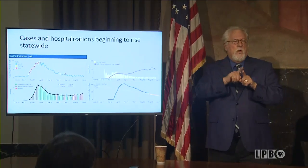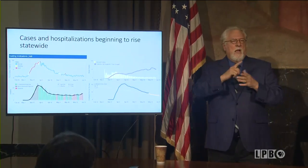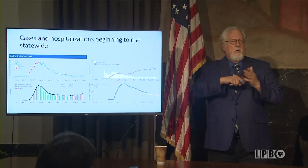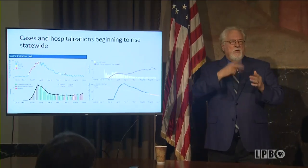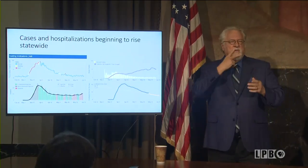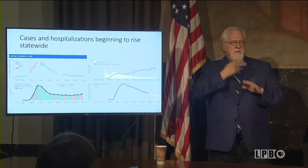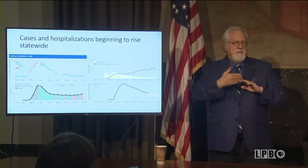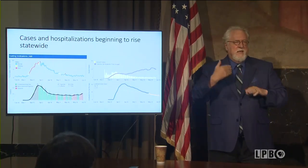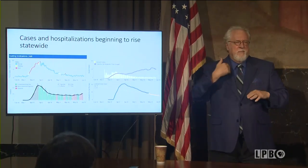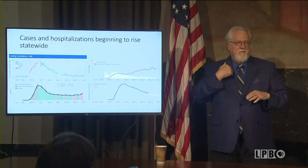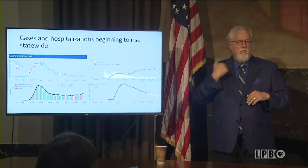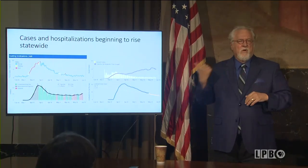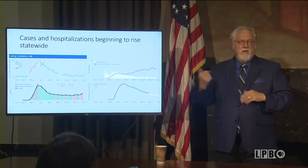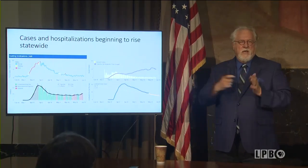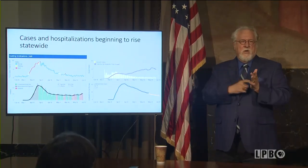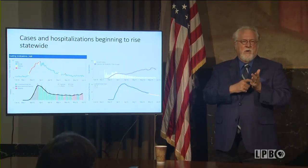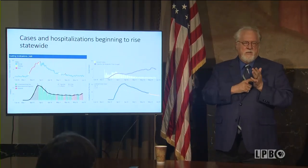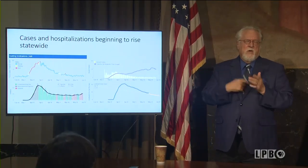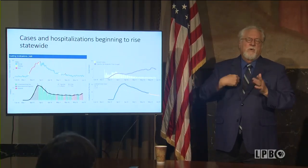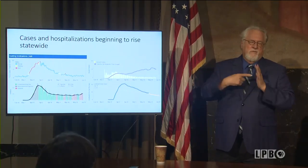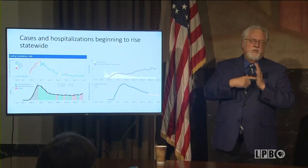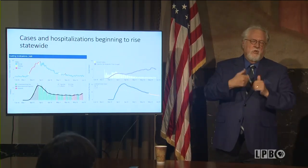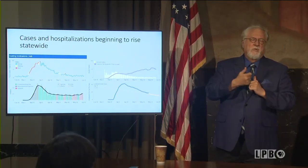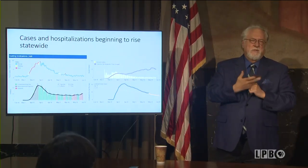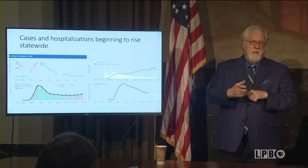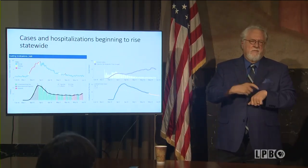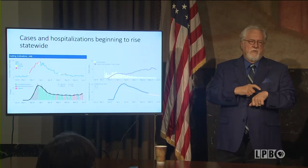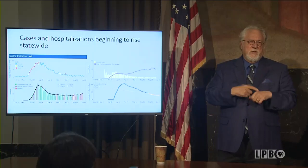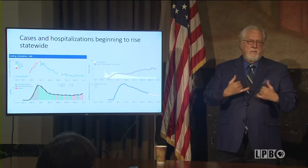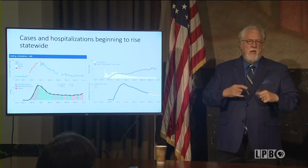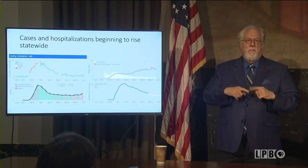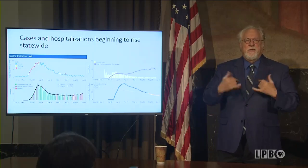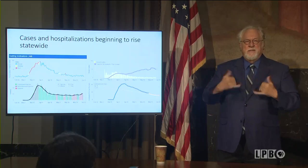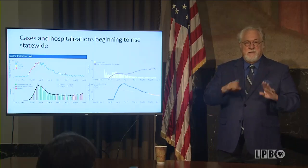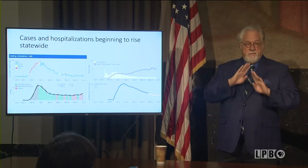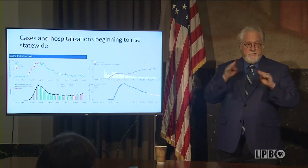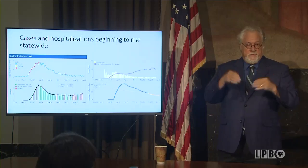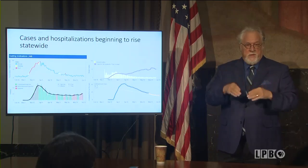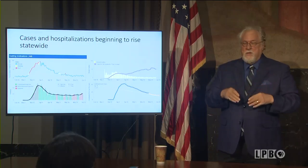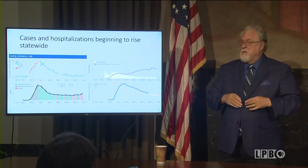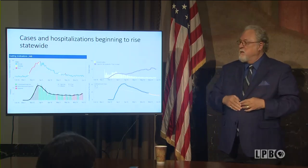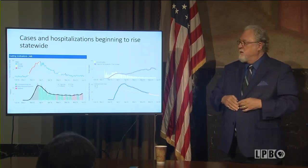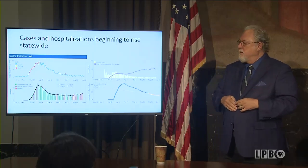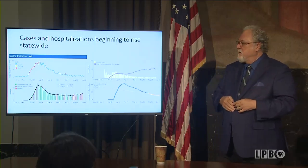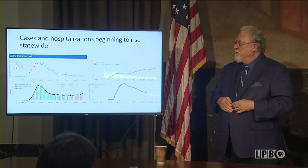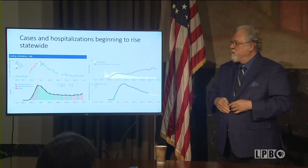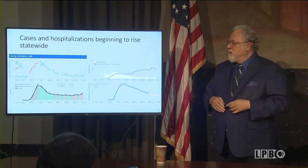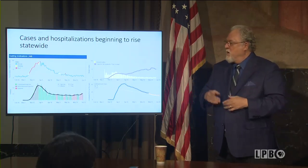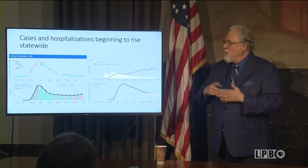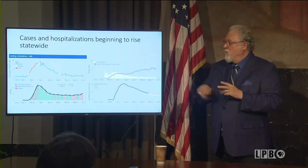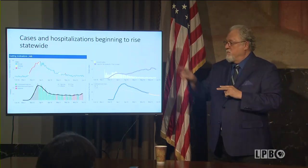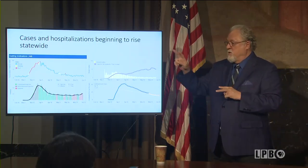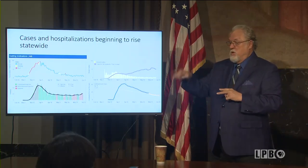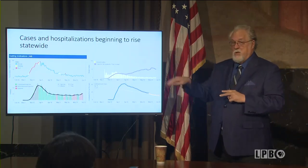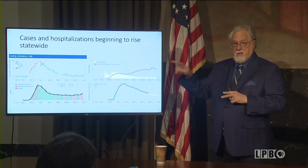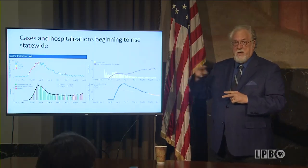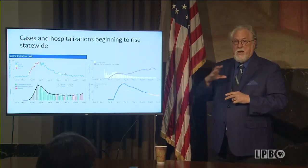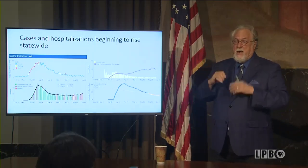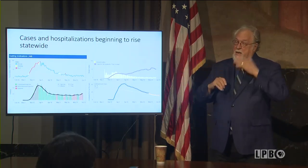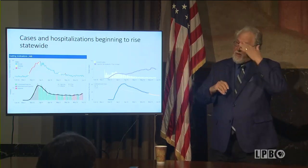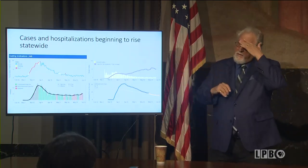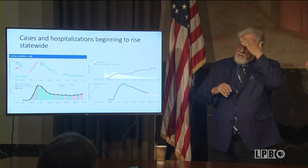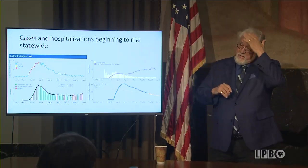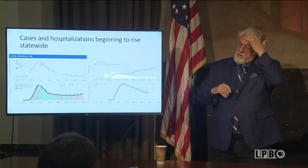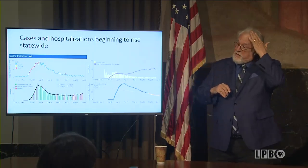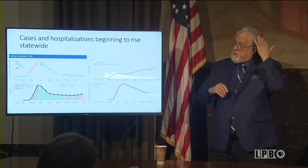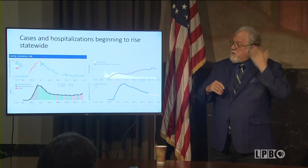gating criteria. I know we've shown these on several occasions now, but I'll still orient you so you understand what we're looking at, and this will help us